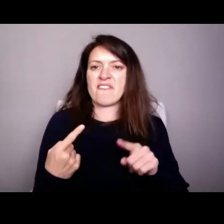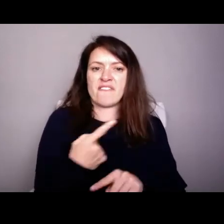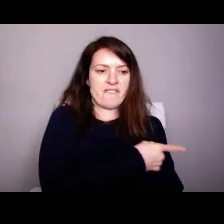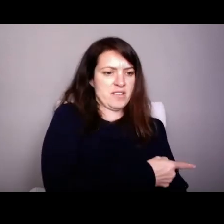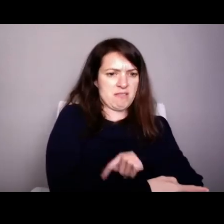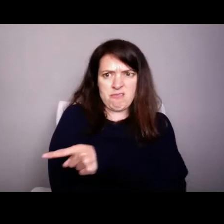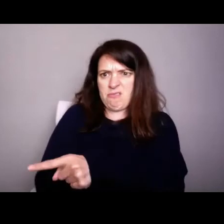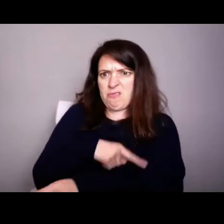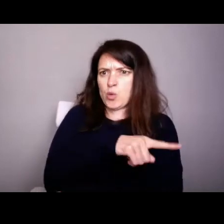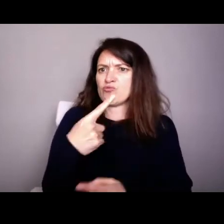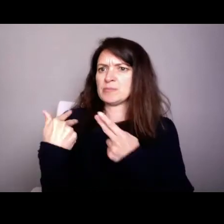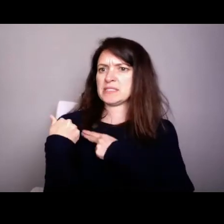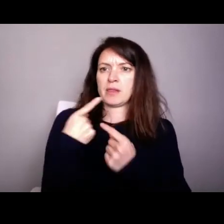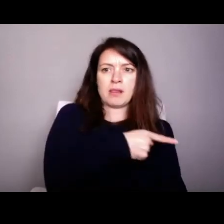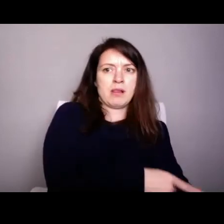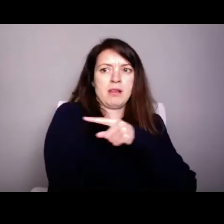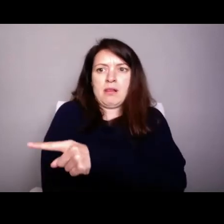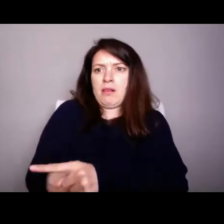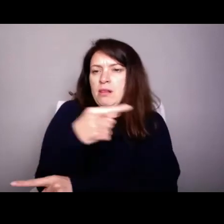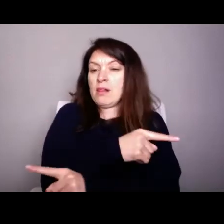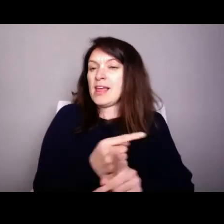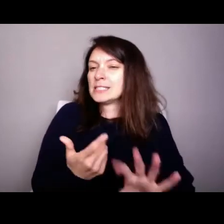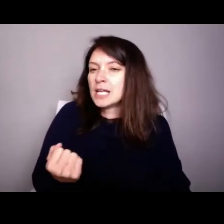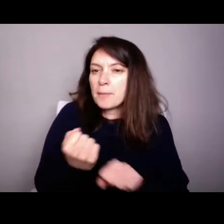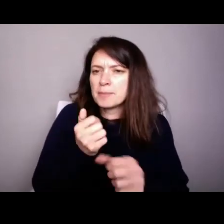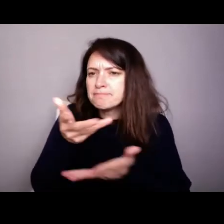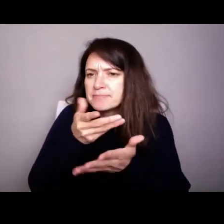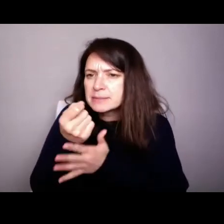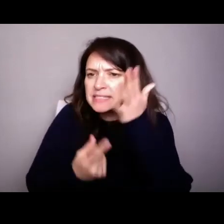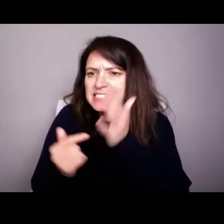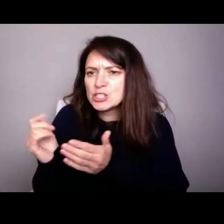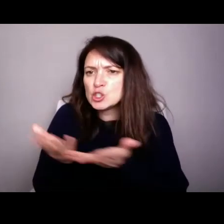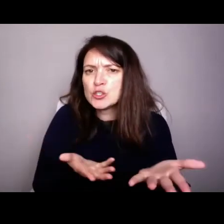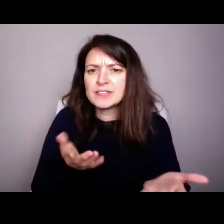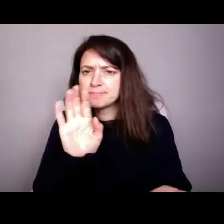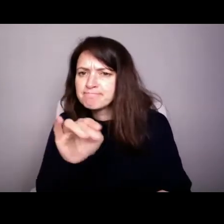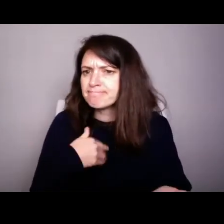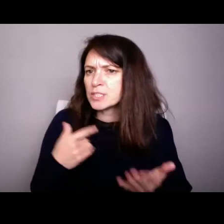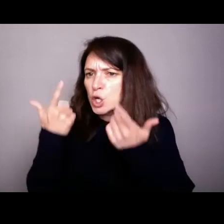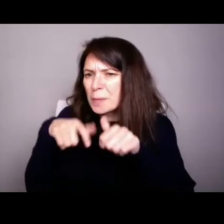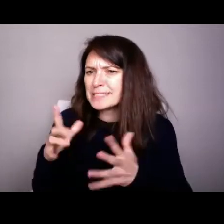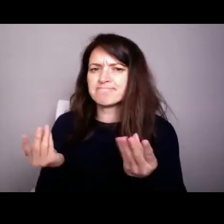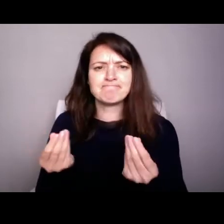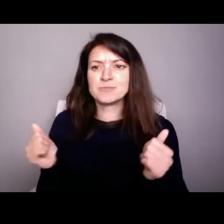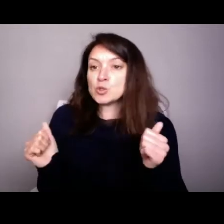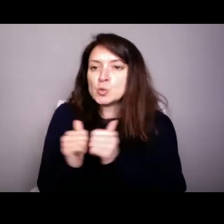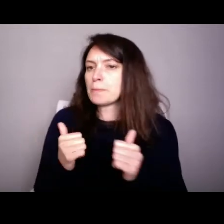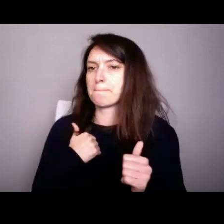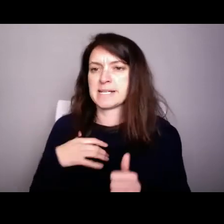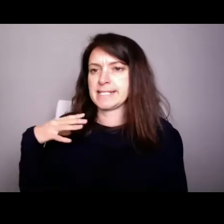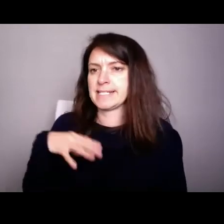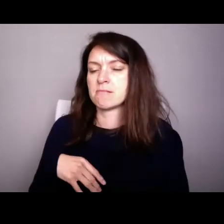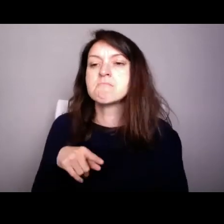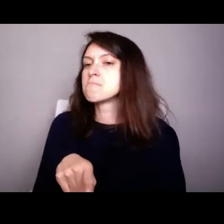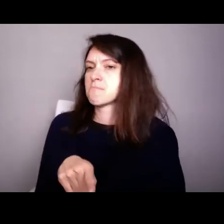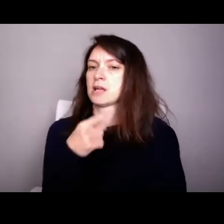this was, I spoke to disability services about my accommodation not being very suited to my needs. And they said, well, this